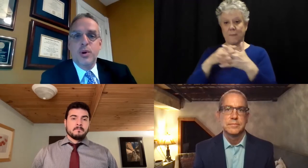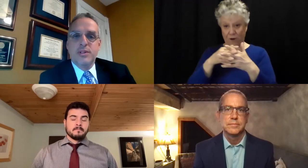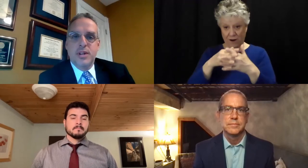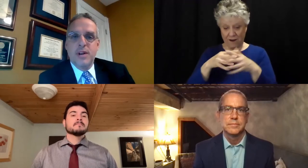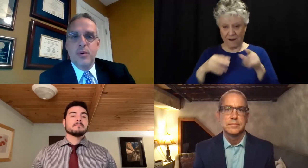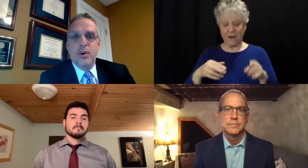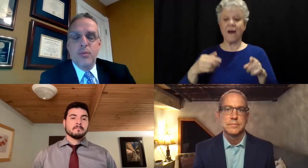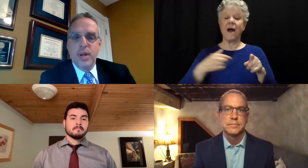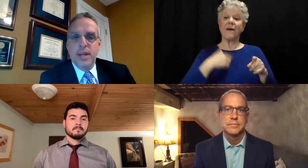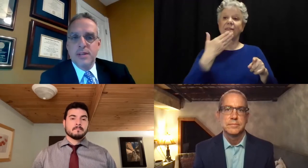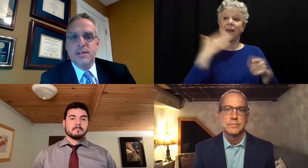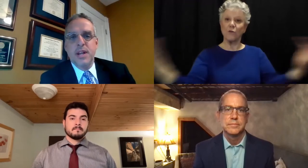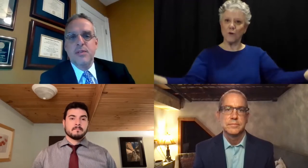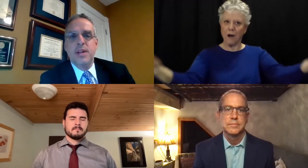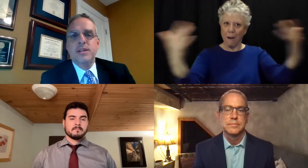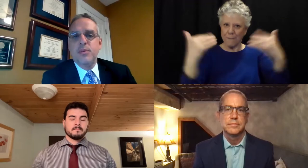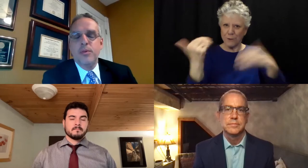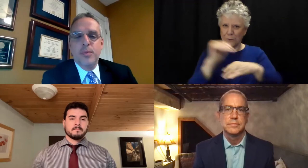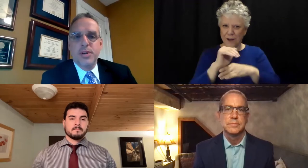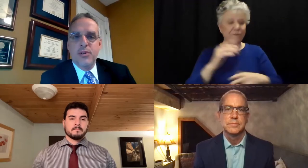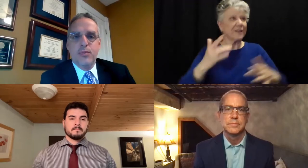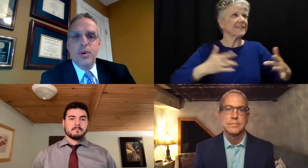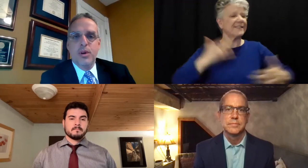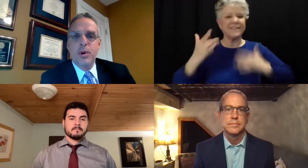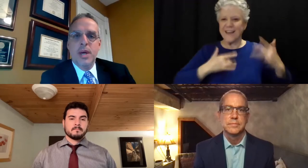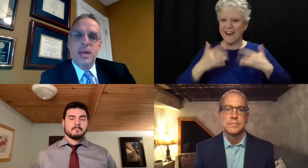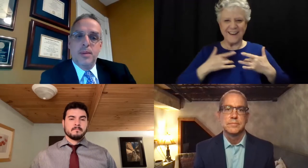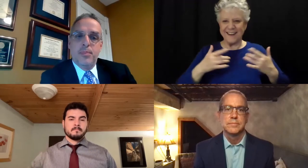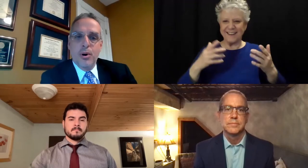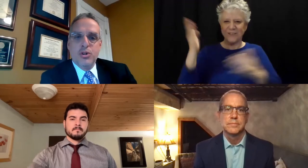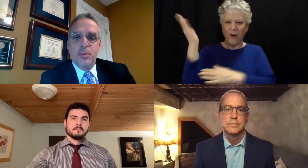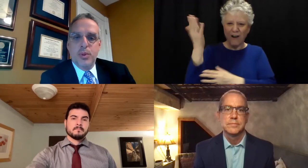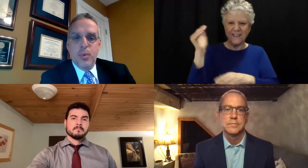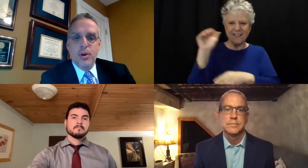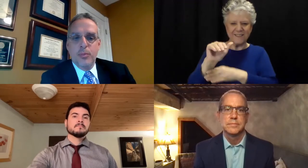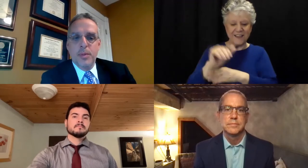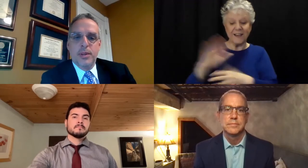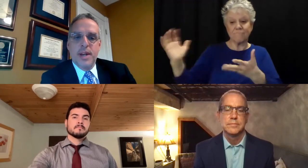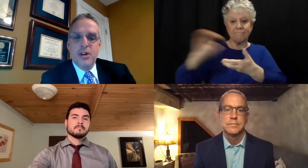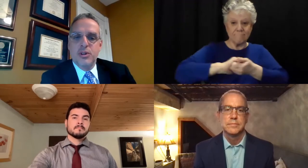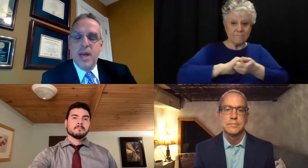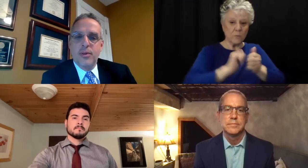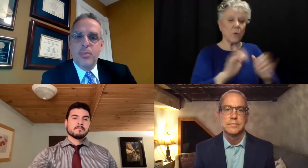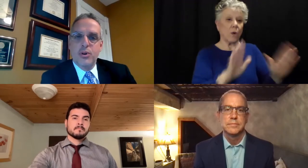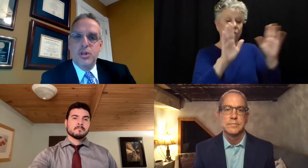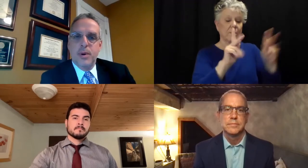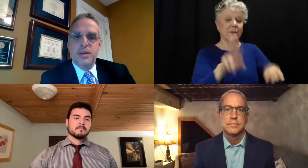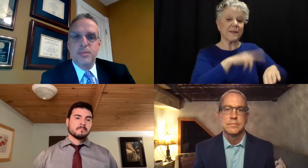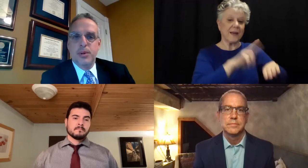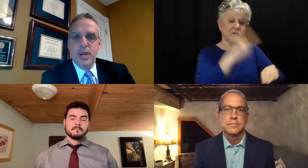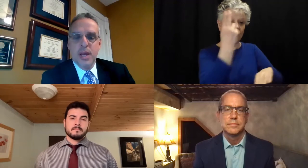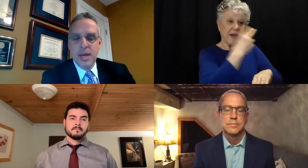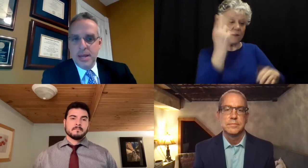you for joining us tonight for a really exciting event that we've put together for you in partnership with the wonderful people at the National Catholic